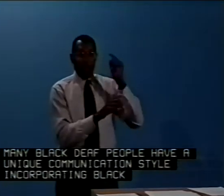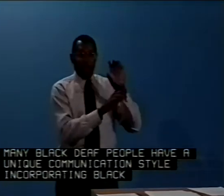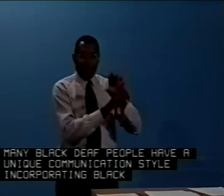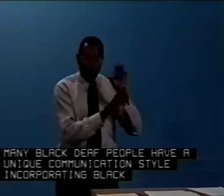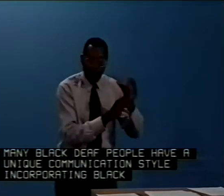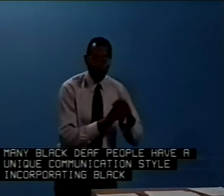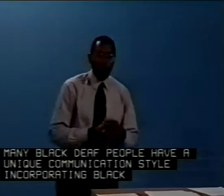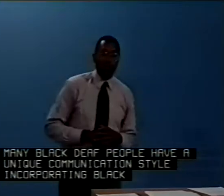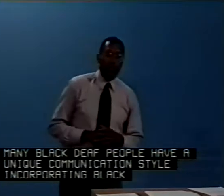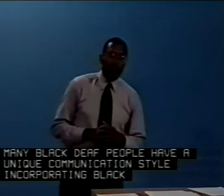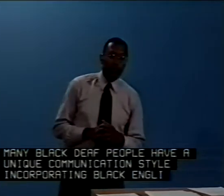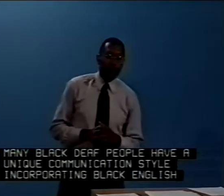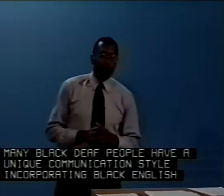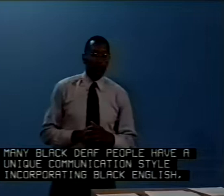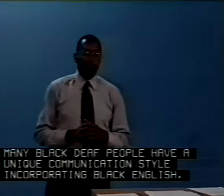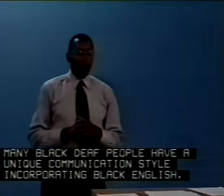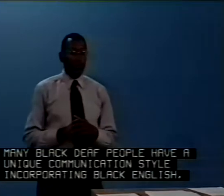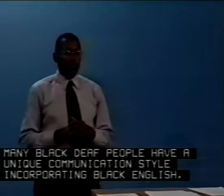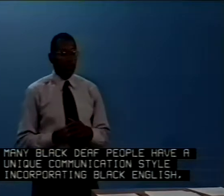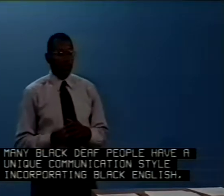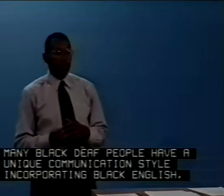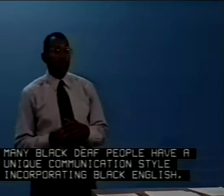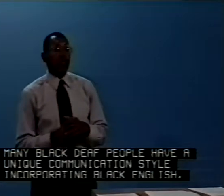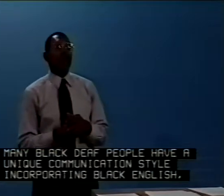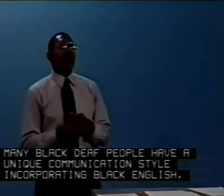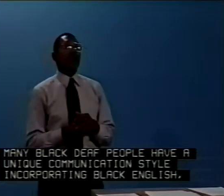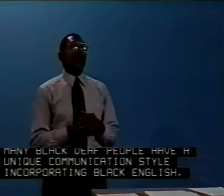reflecting black values and culture.